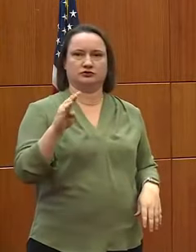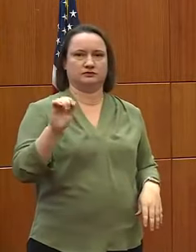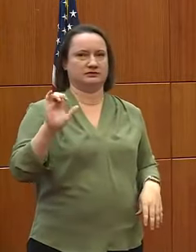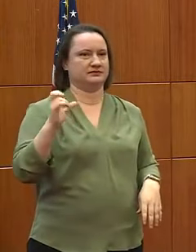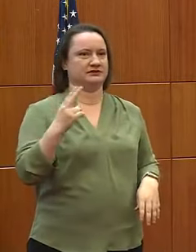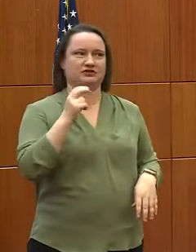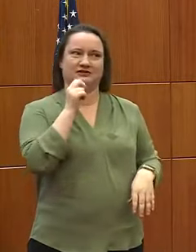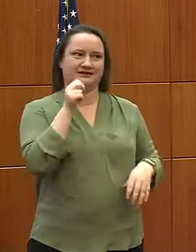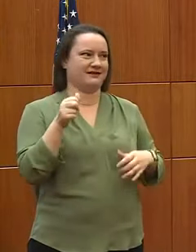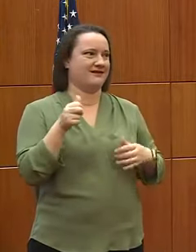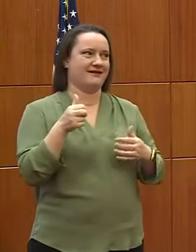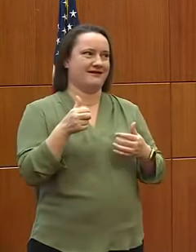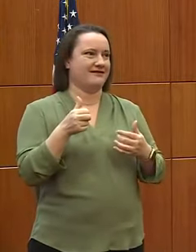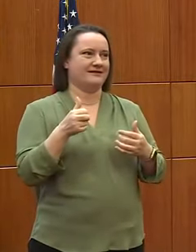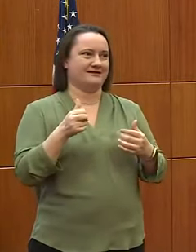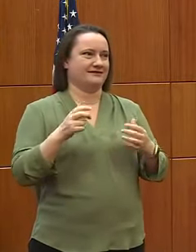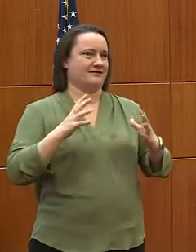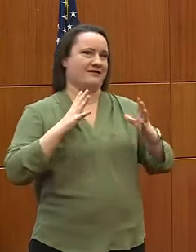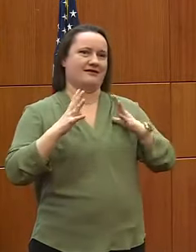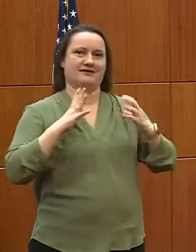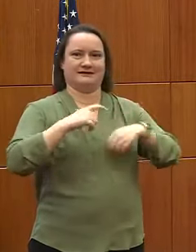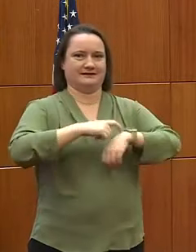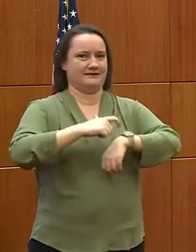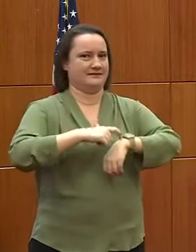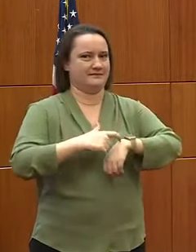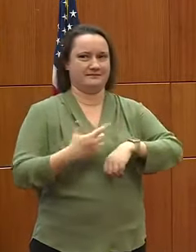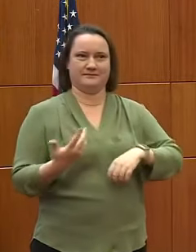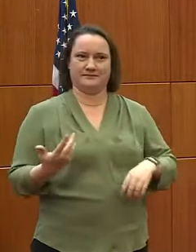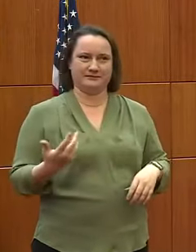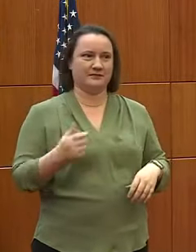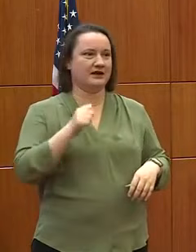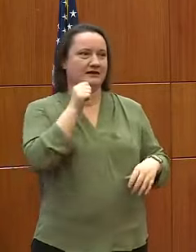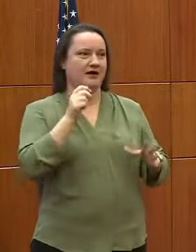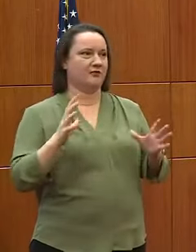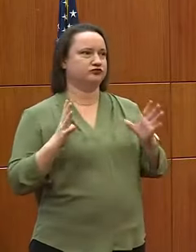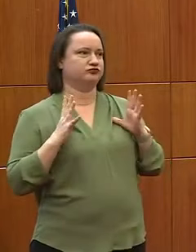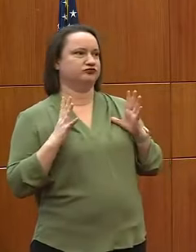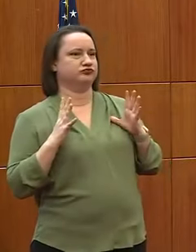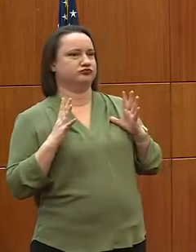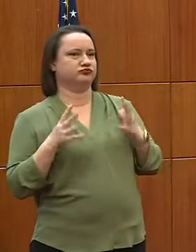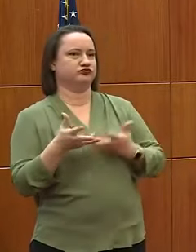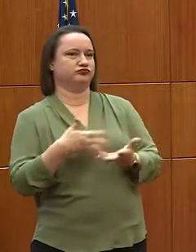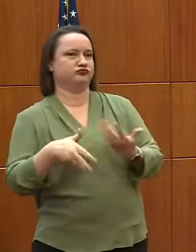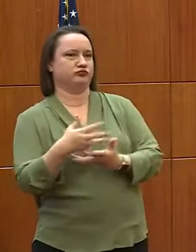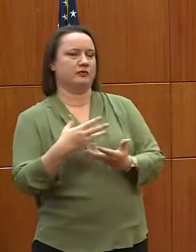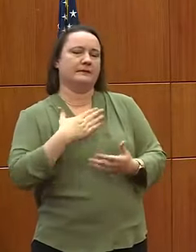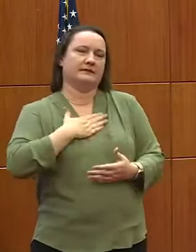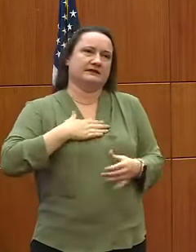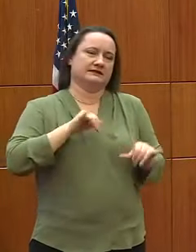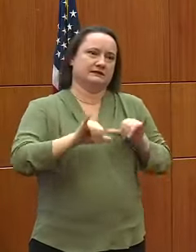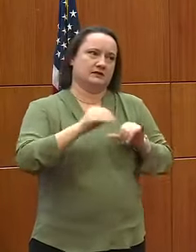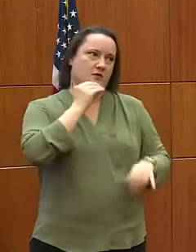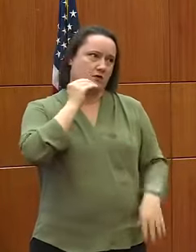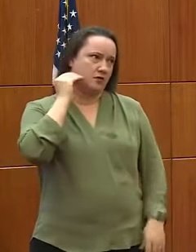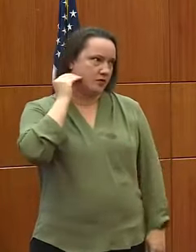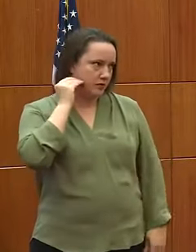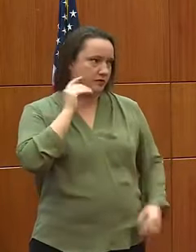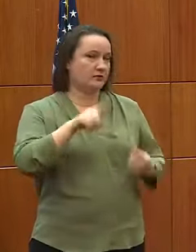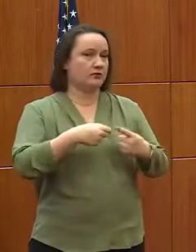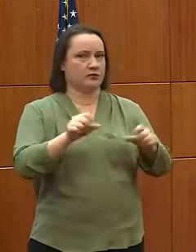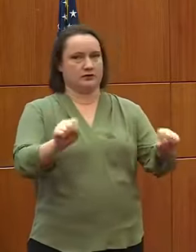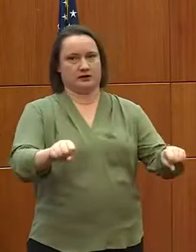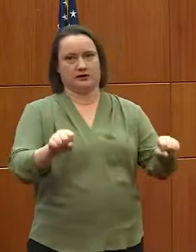is not a holiday. This is not a vacation. Please stay home whenever